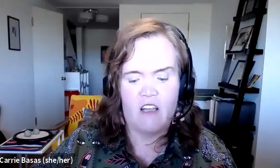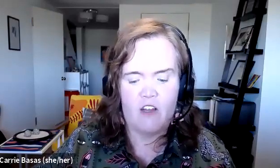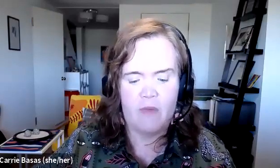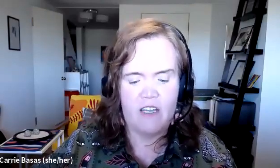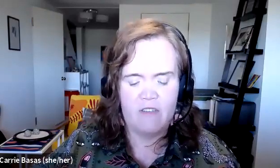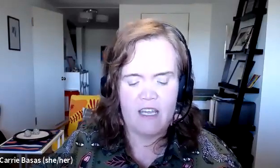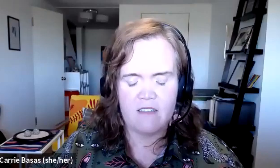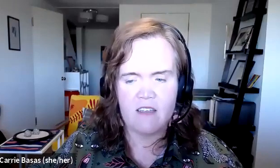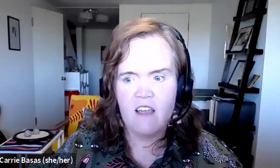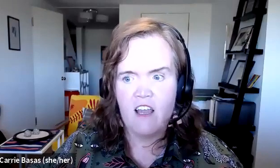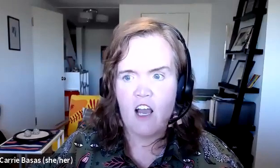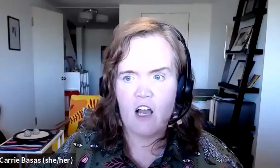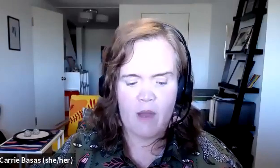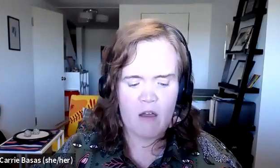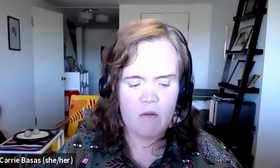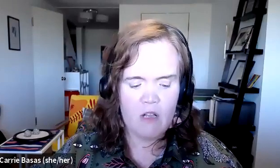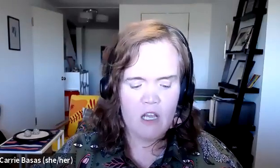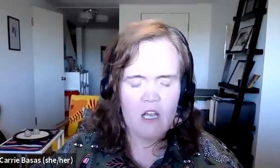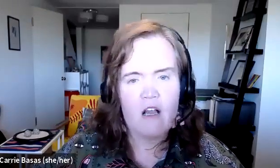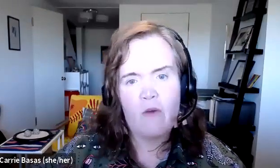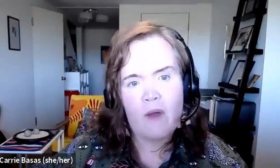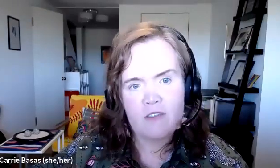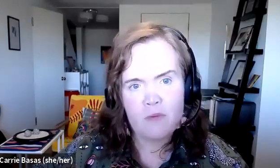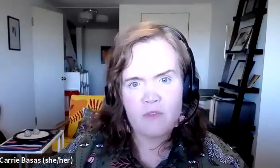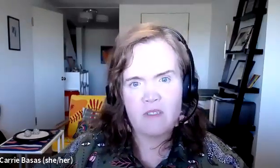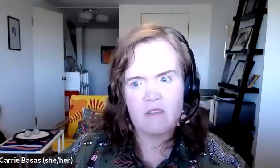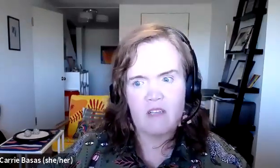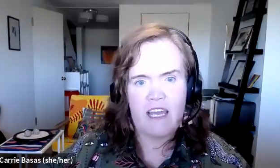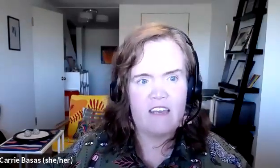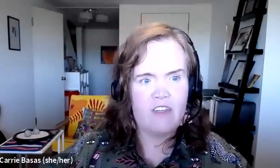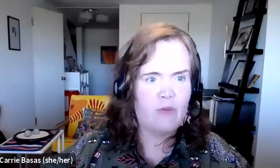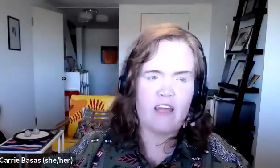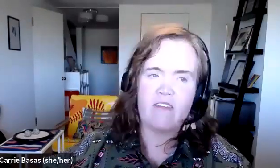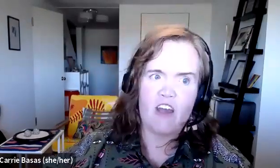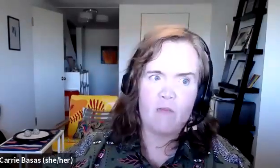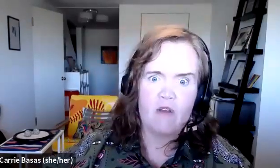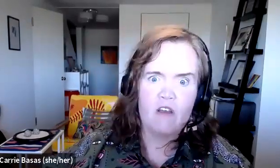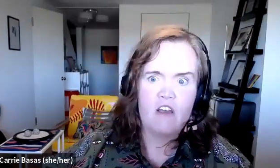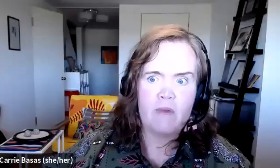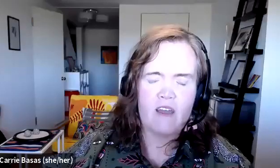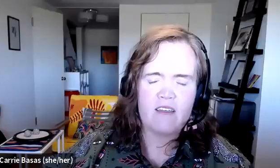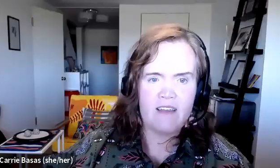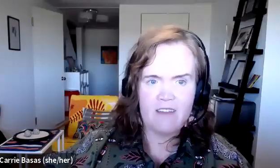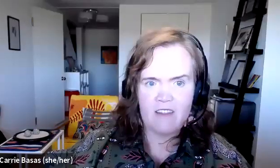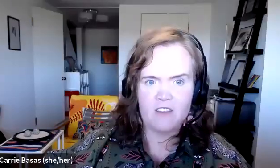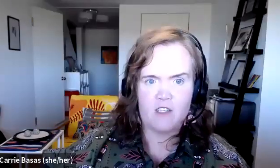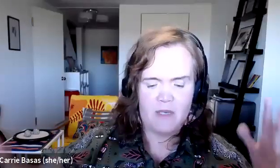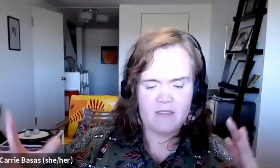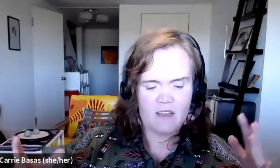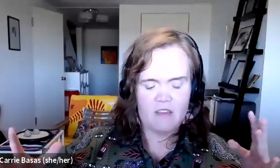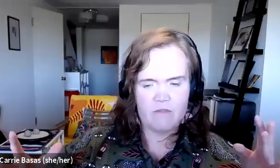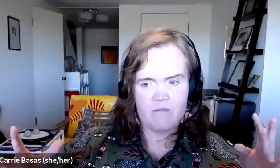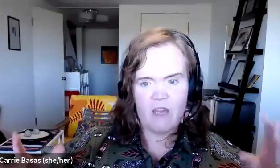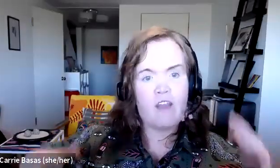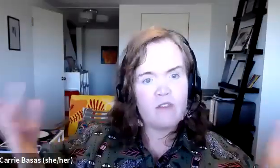given in advance about what schools would look like if you led them. Because I think there's the